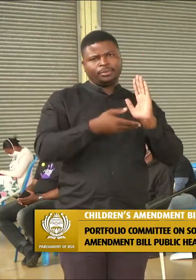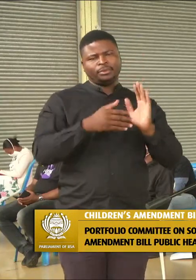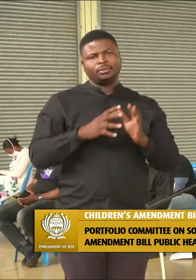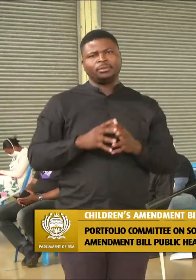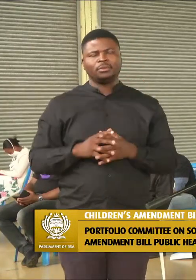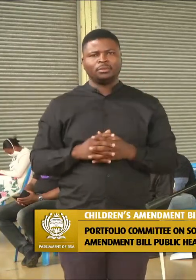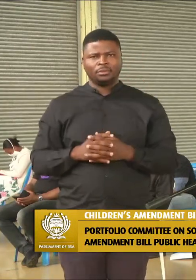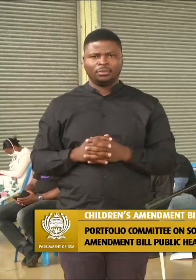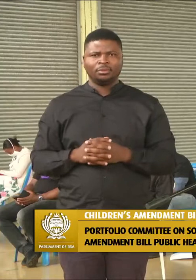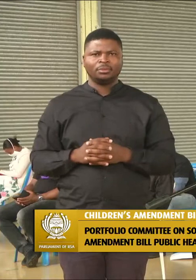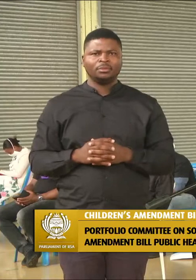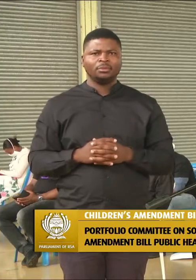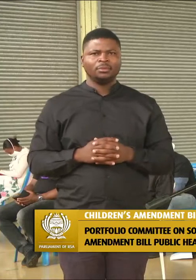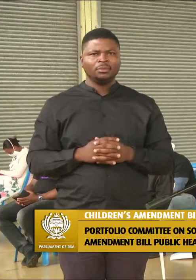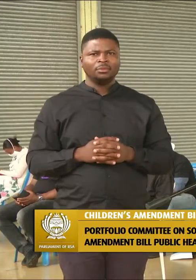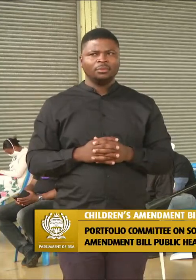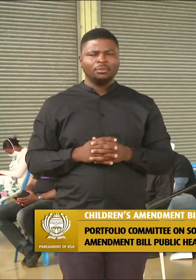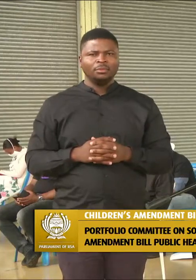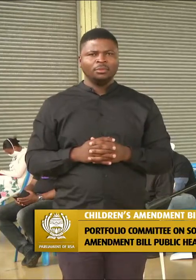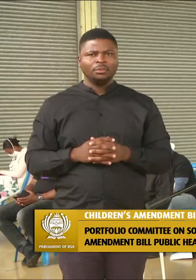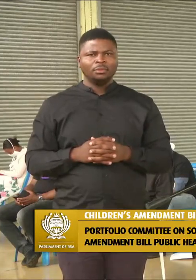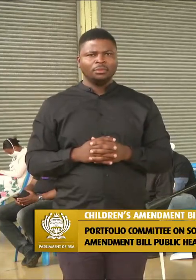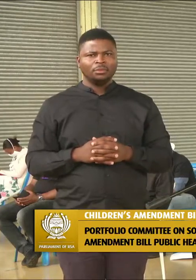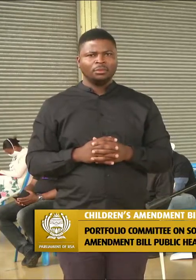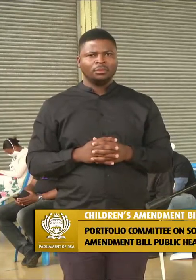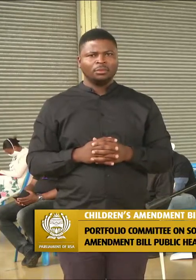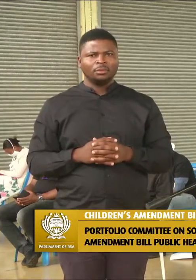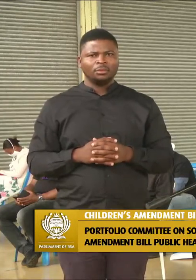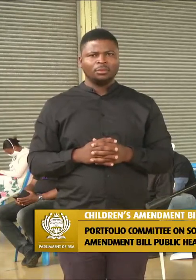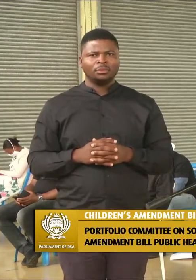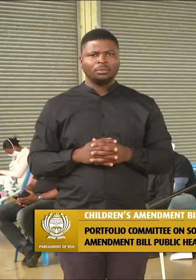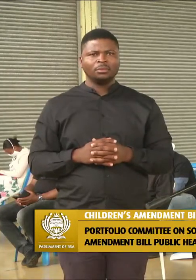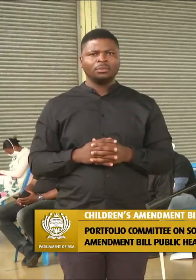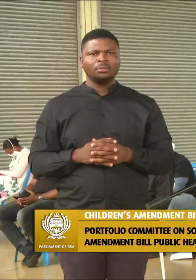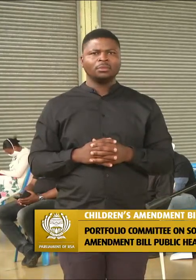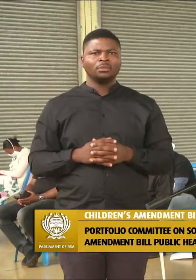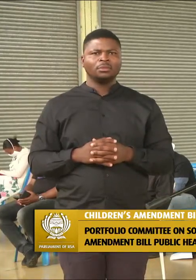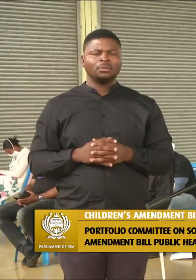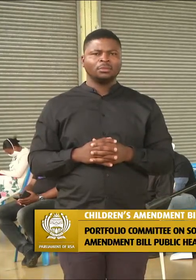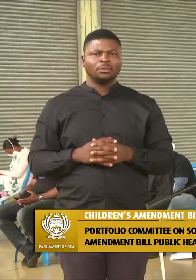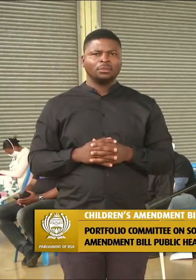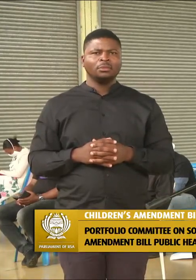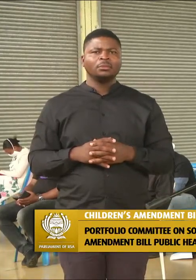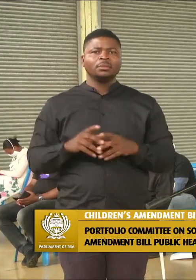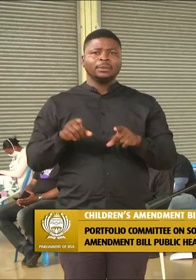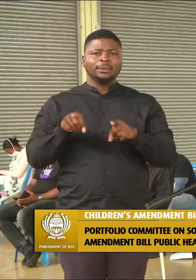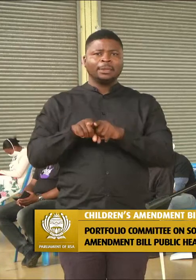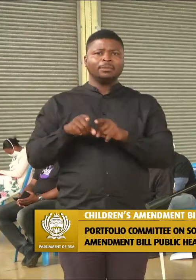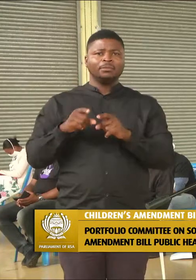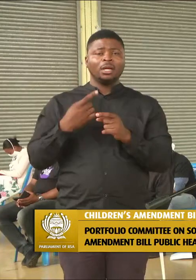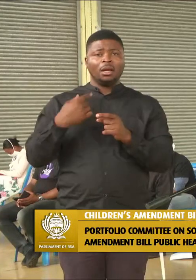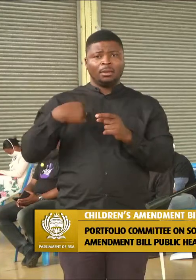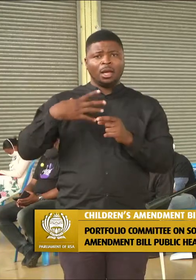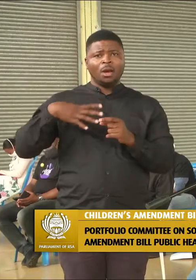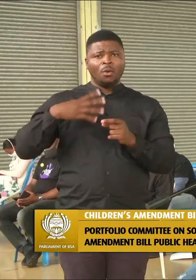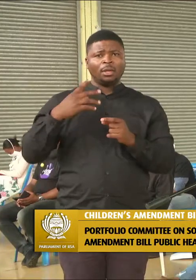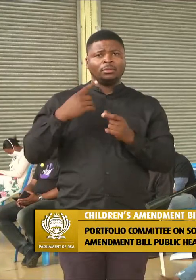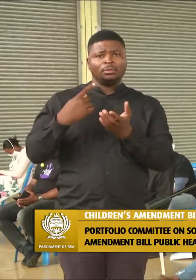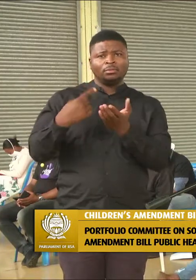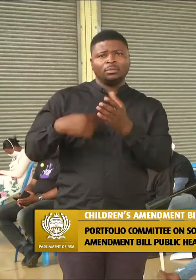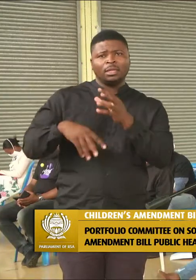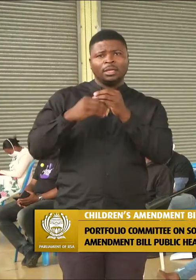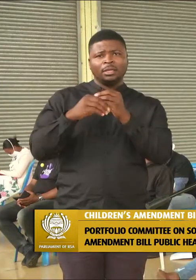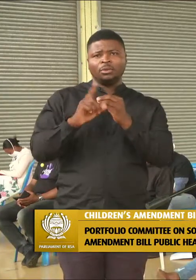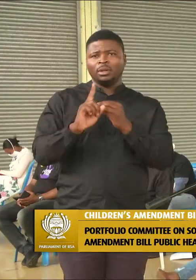Ngibonga kakhulu kule ndima le ethinta obaba, ngicela ngizophakamisa yona kakhulu. Lapha